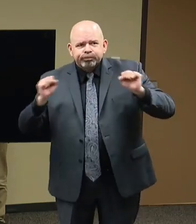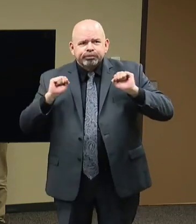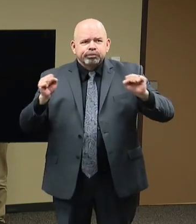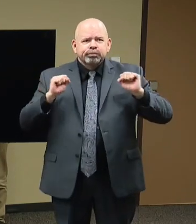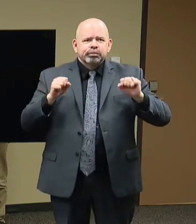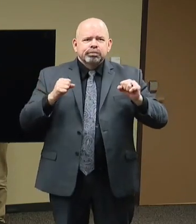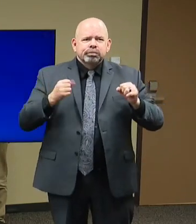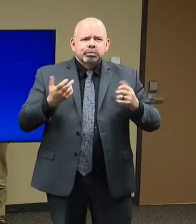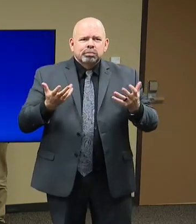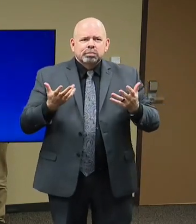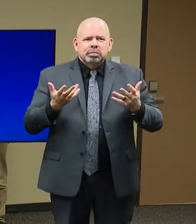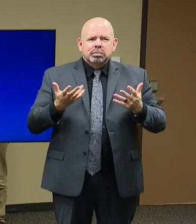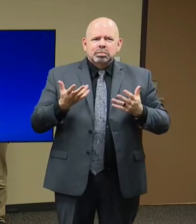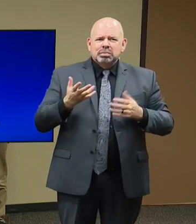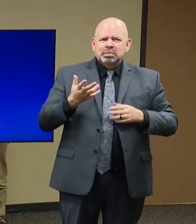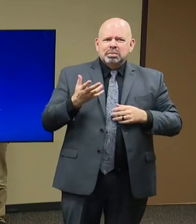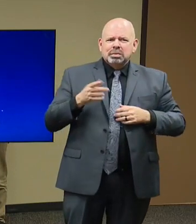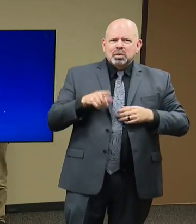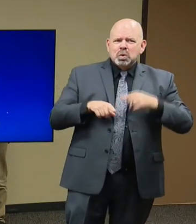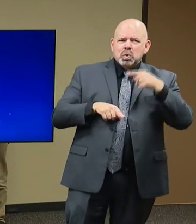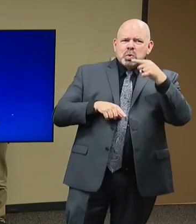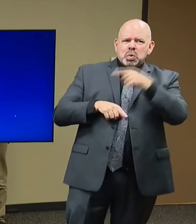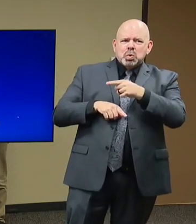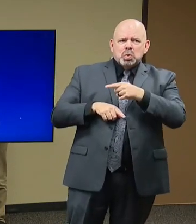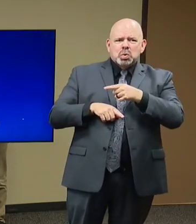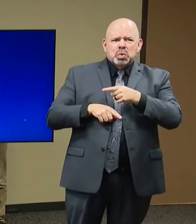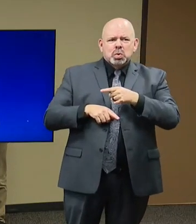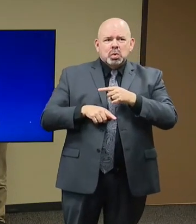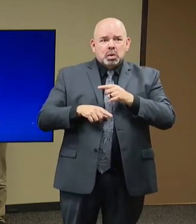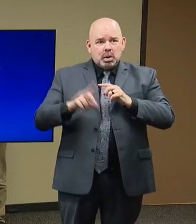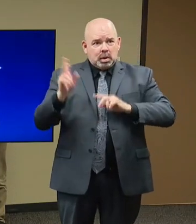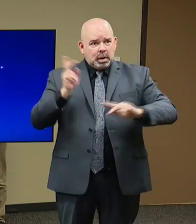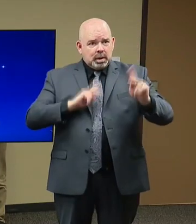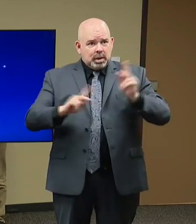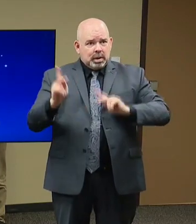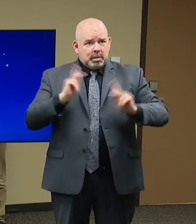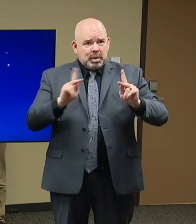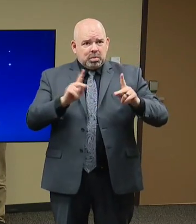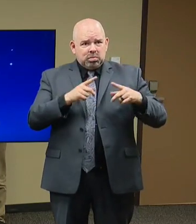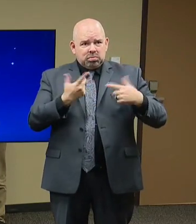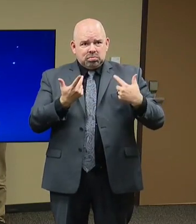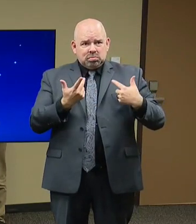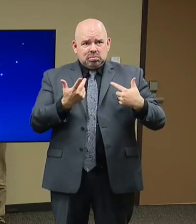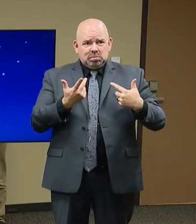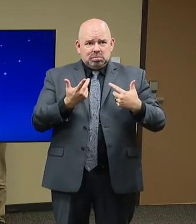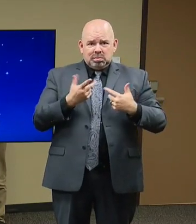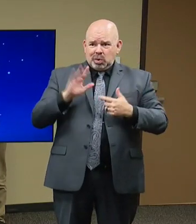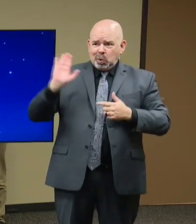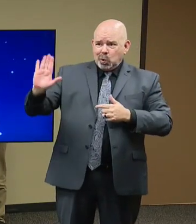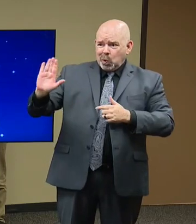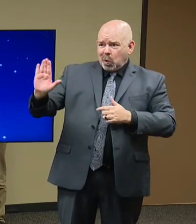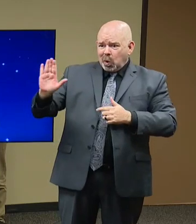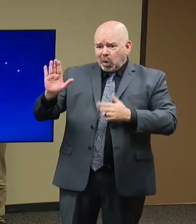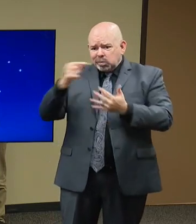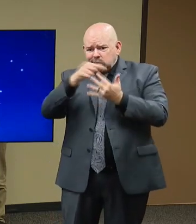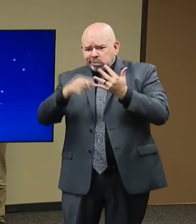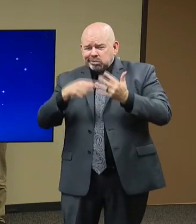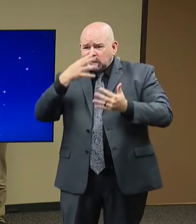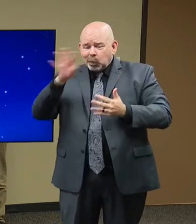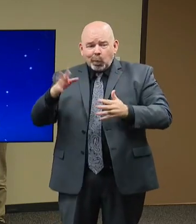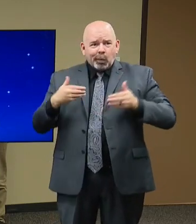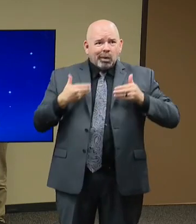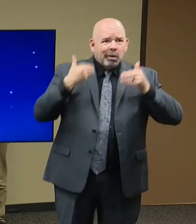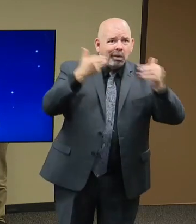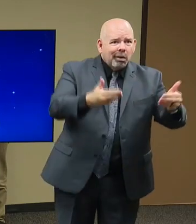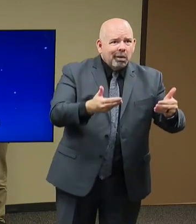Why are you still using this when people have already been ignoring it? Question was, people are going to the gym, people